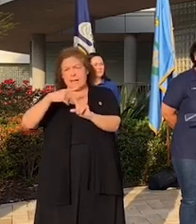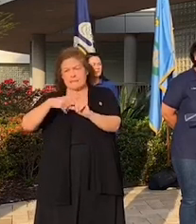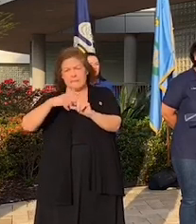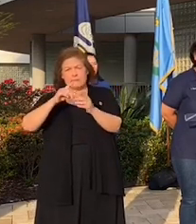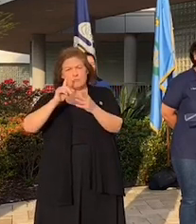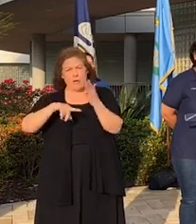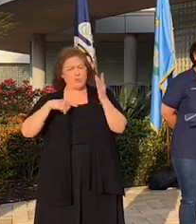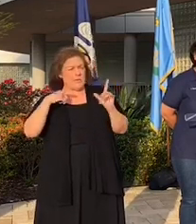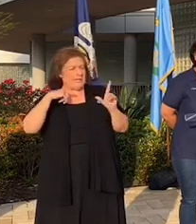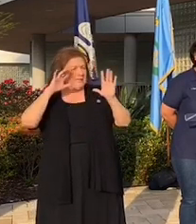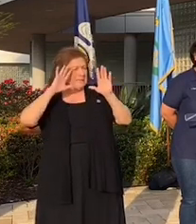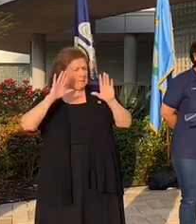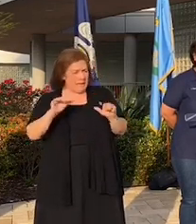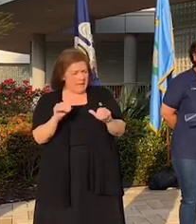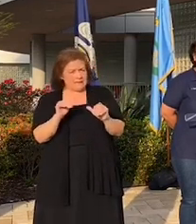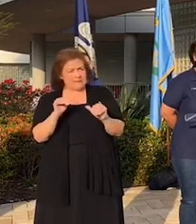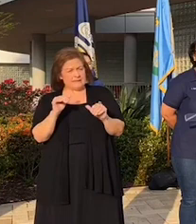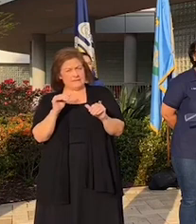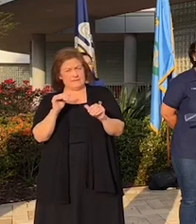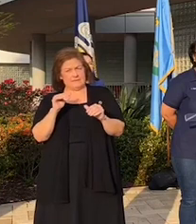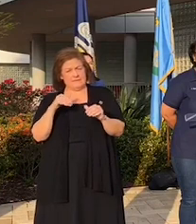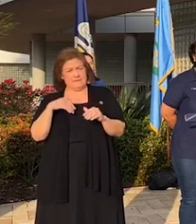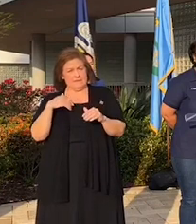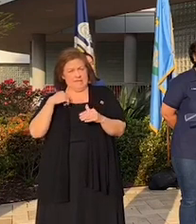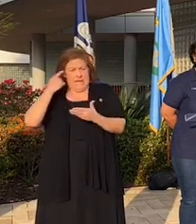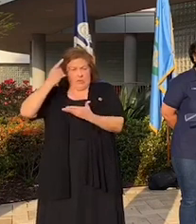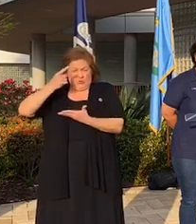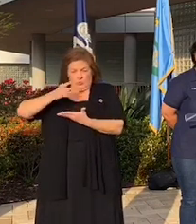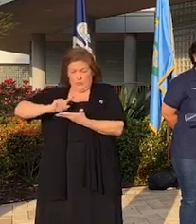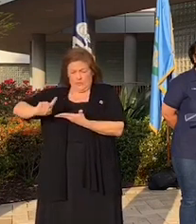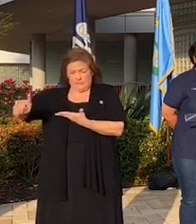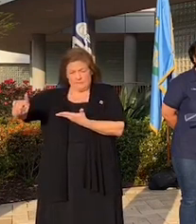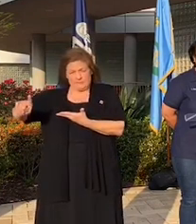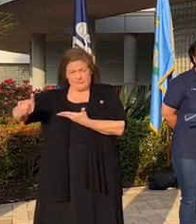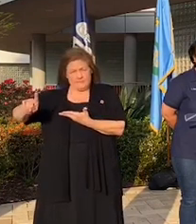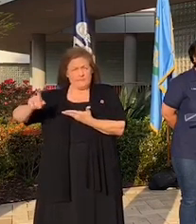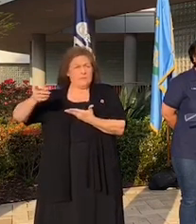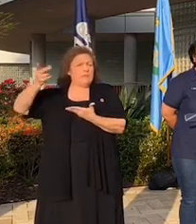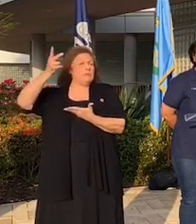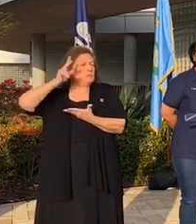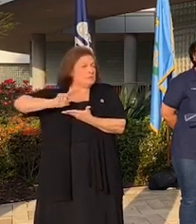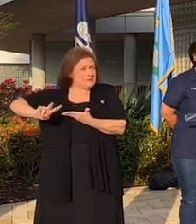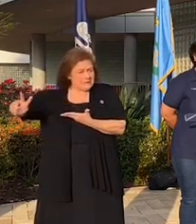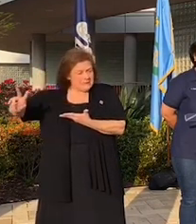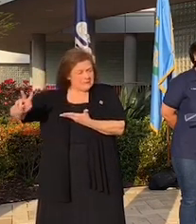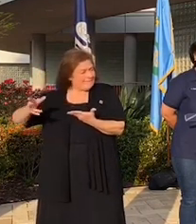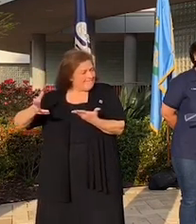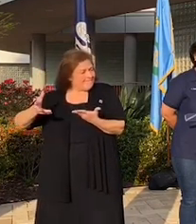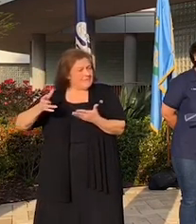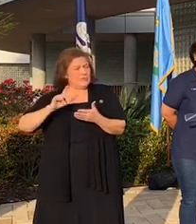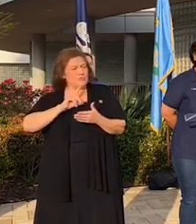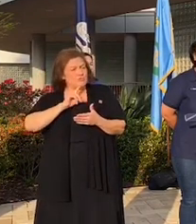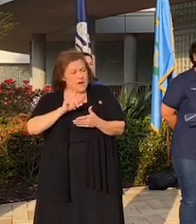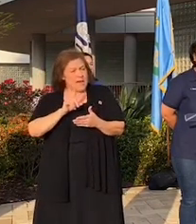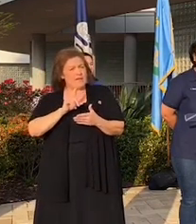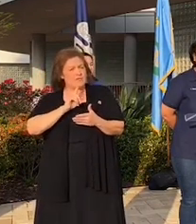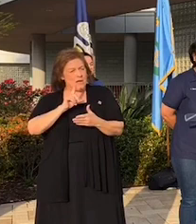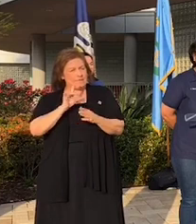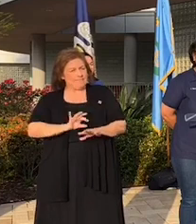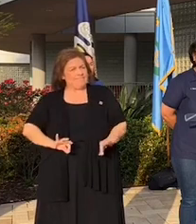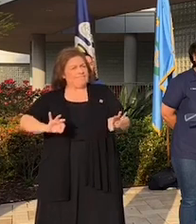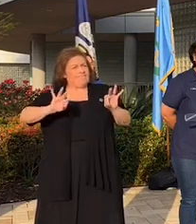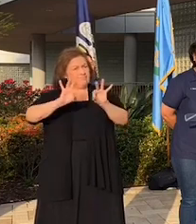what we know and what we expect over the next week going into the following week, this is a very critical